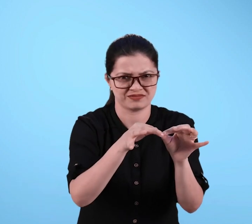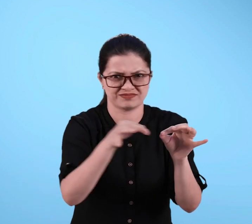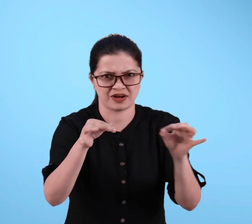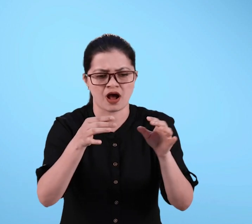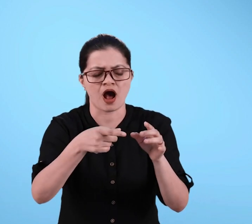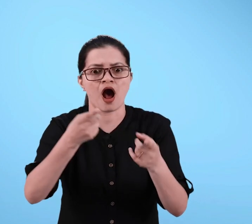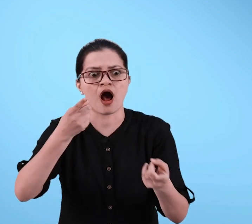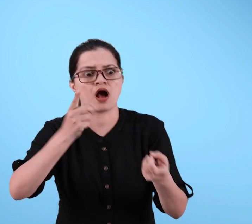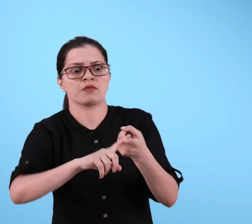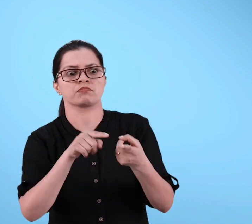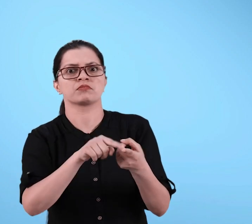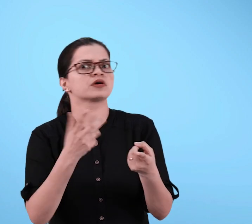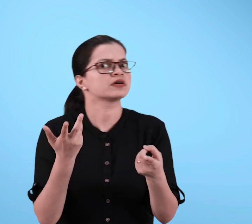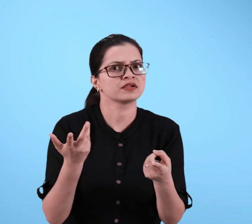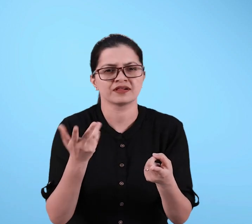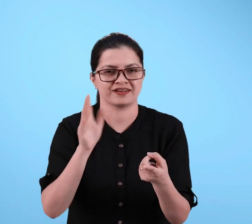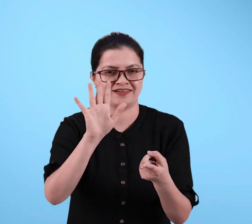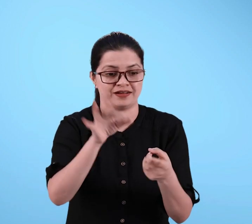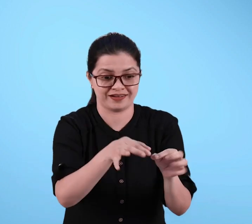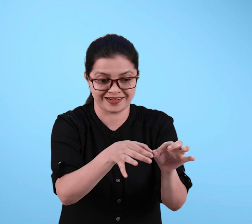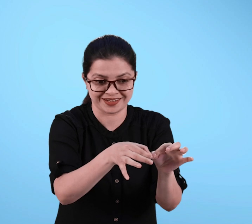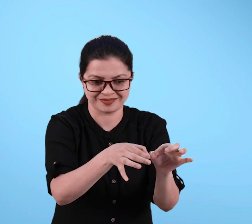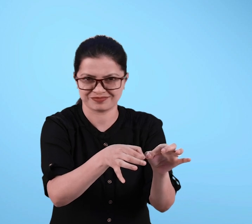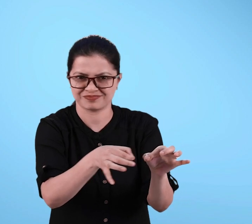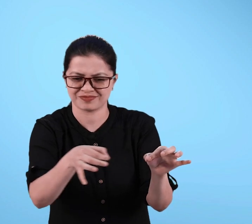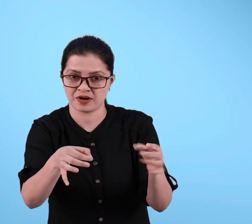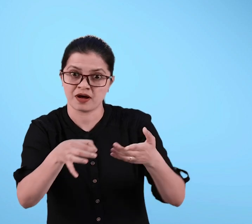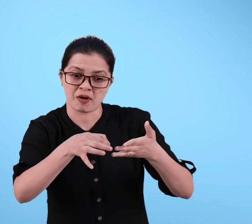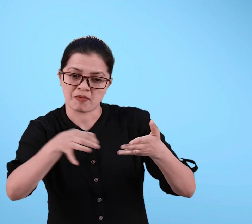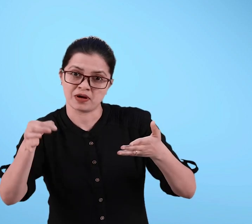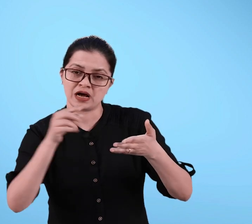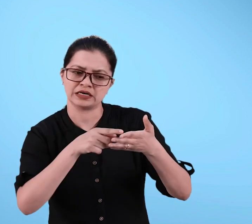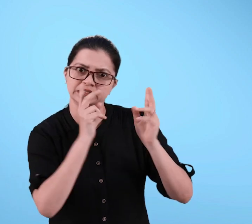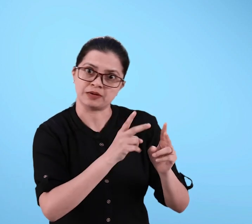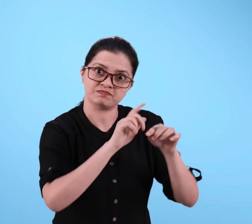socks?